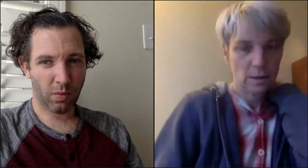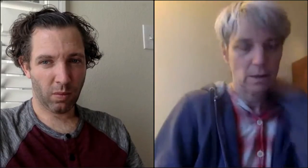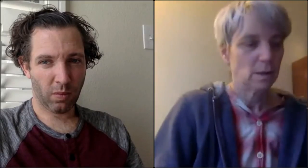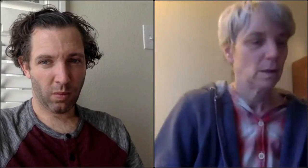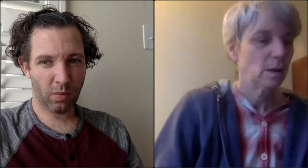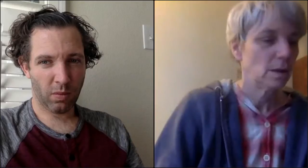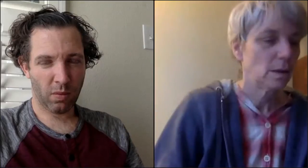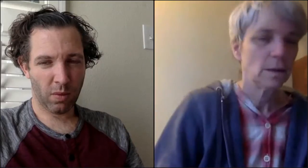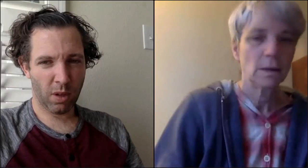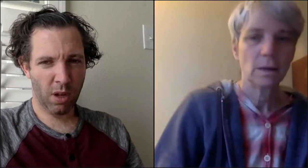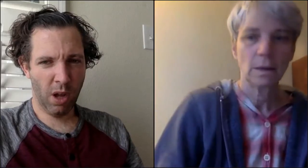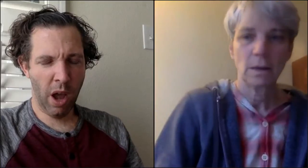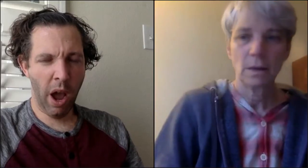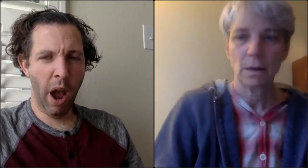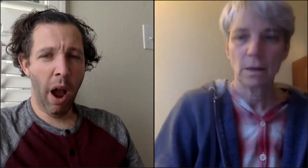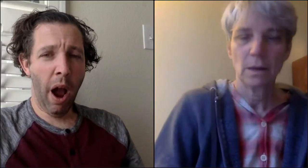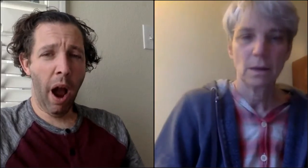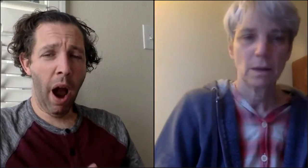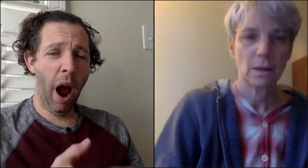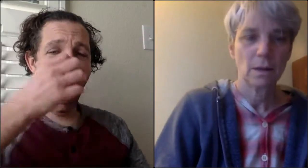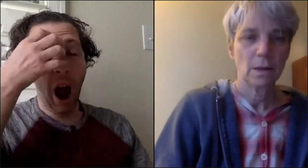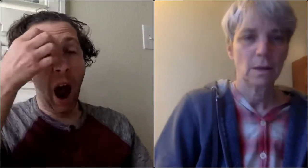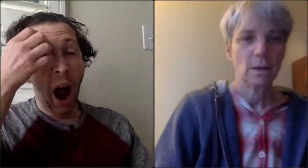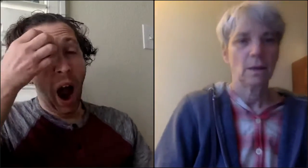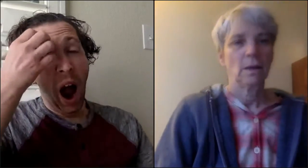I'm going to go back to the main session.